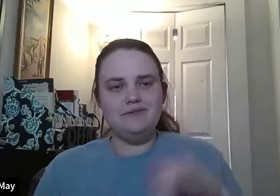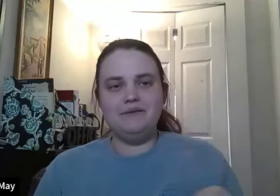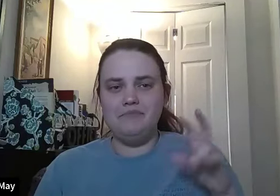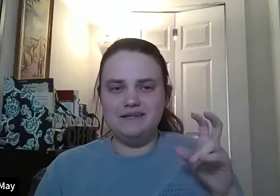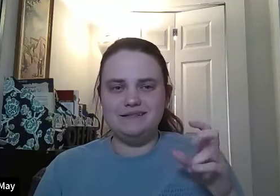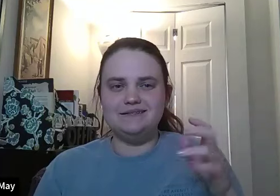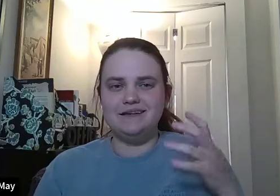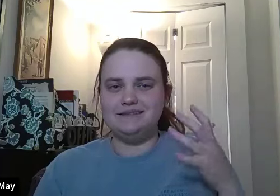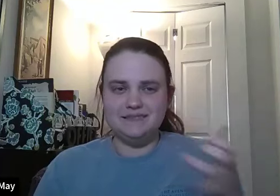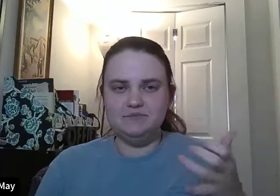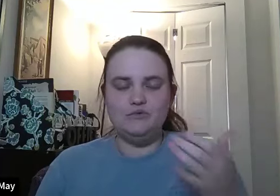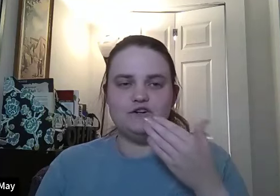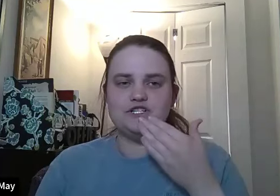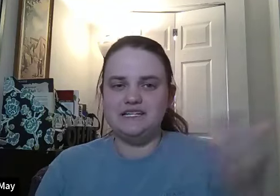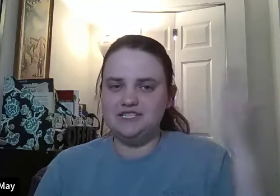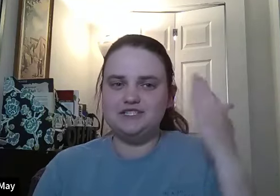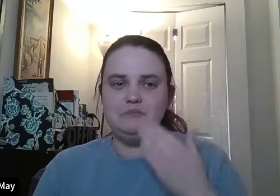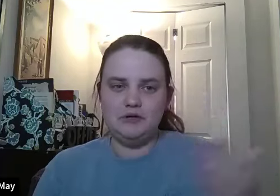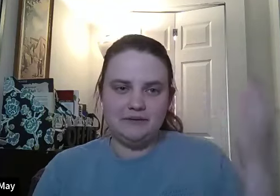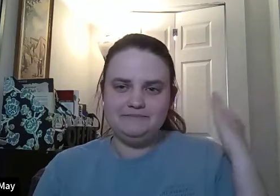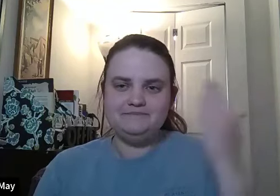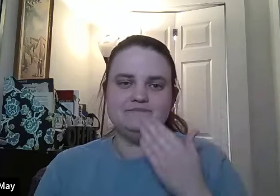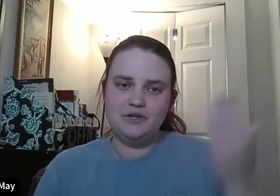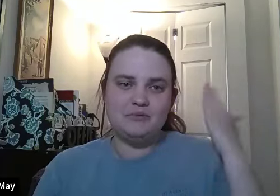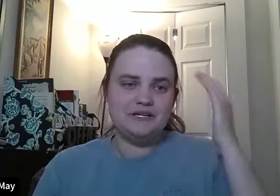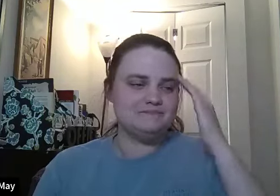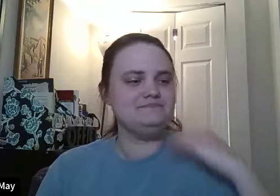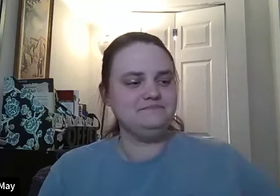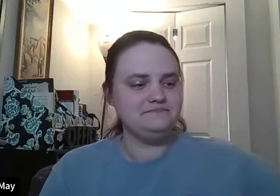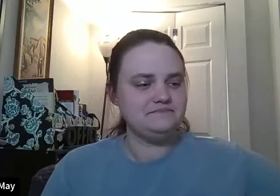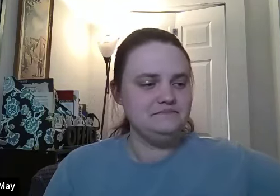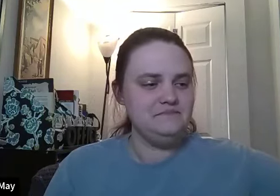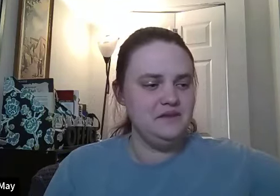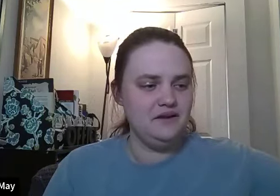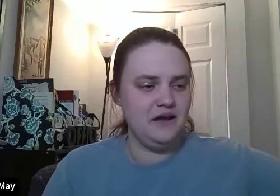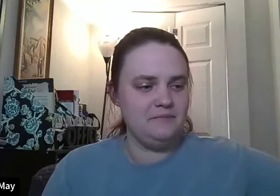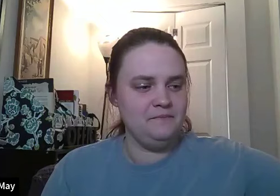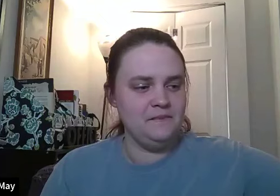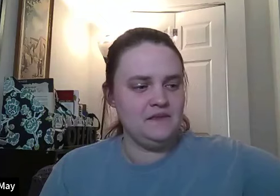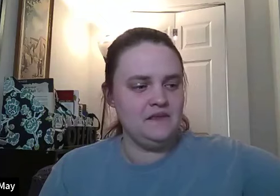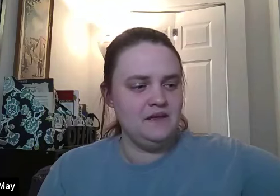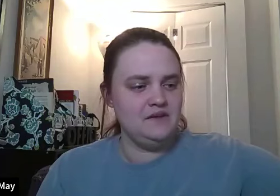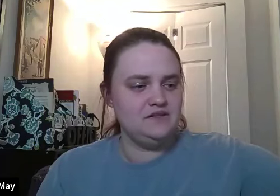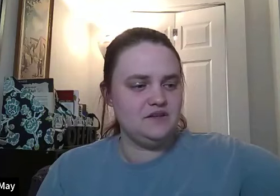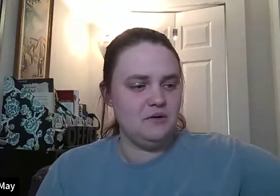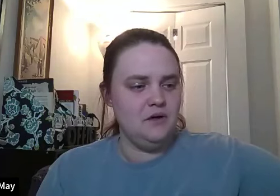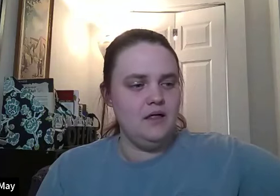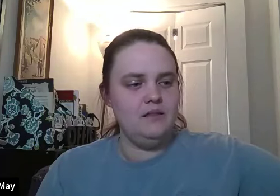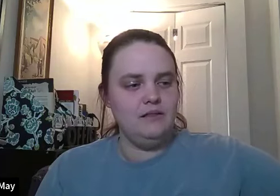like basic like simple version is just good morning. Good morning. Okay. So